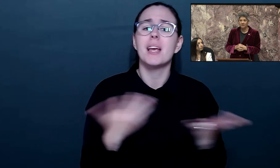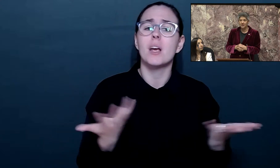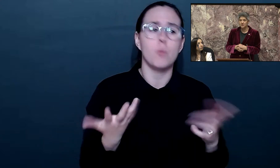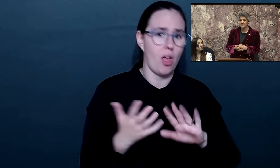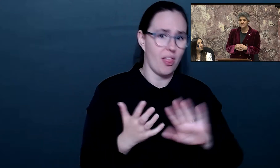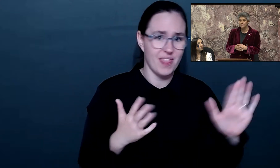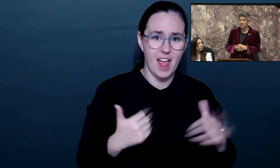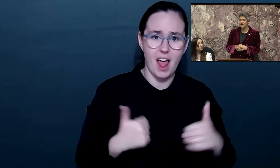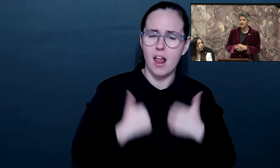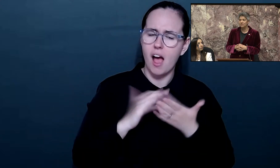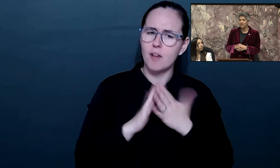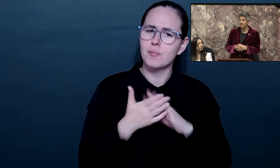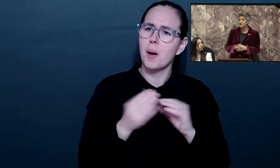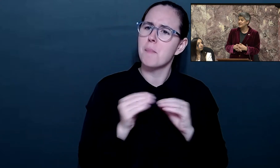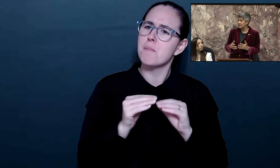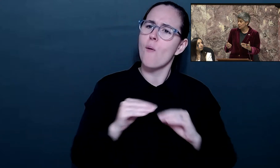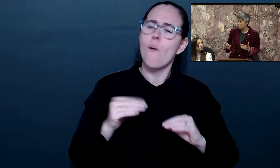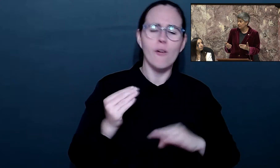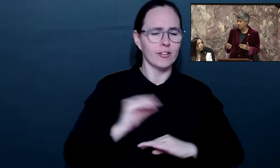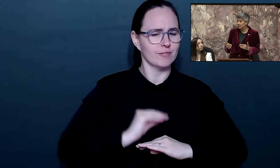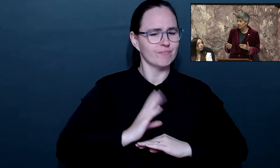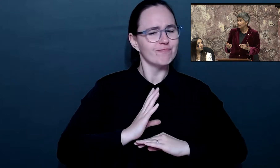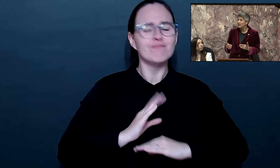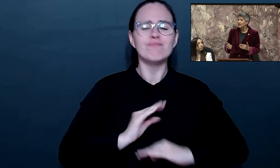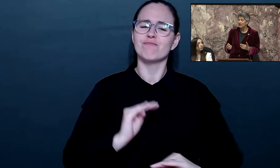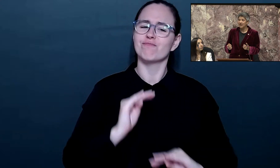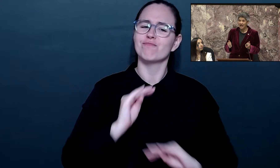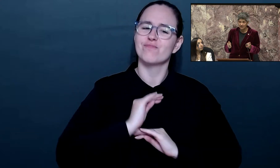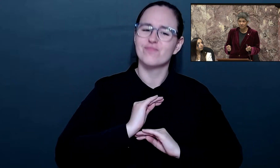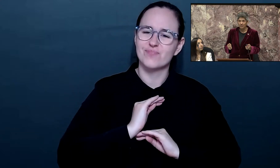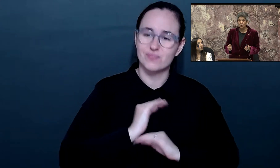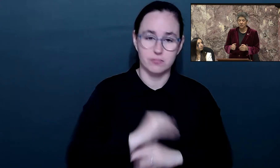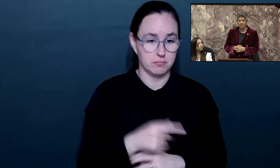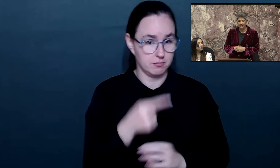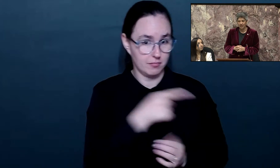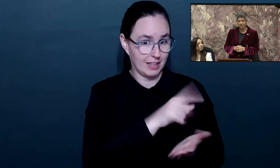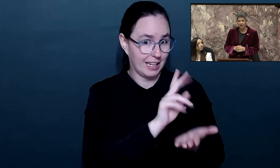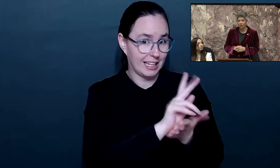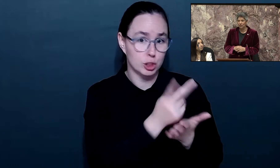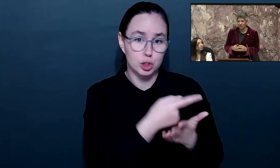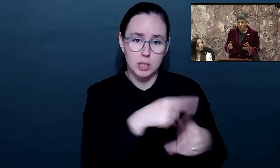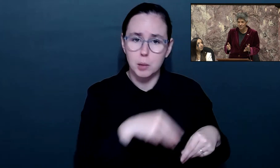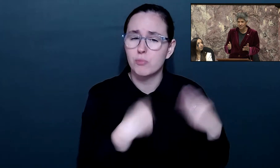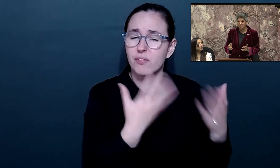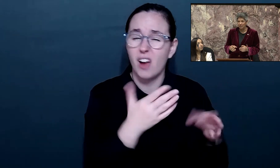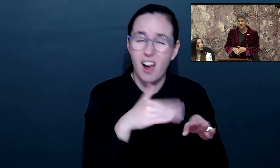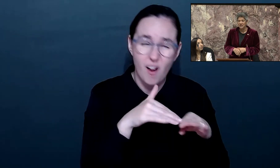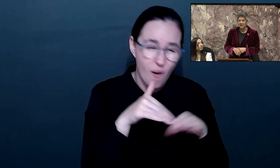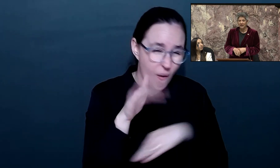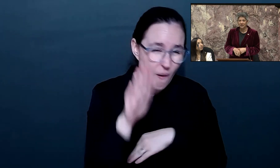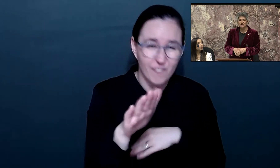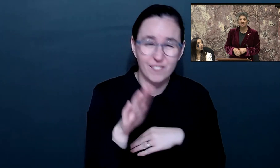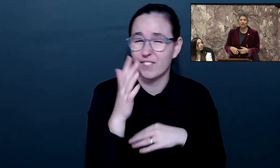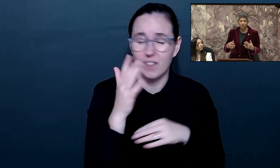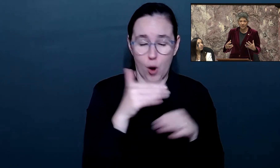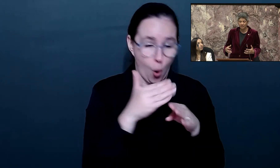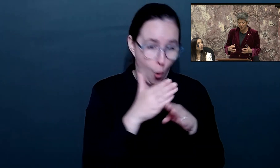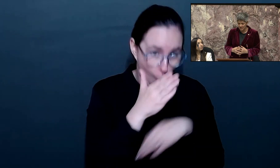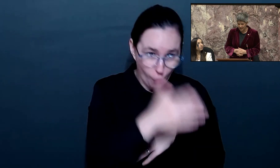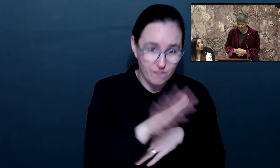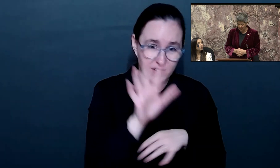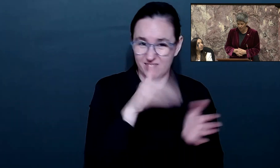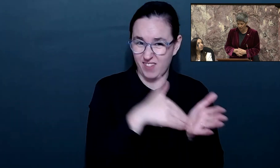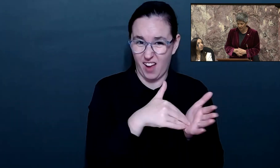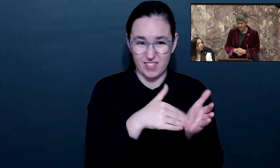over 5,000 subsidized meals to seniors every year. They have active membership of over 1,000 members, just an